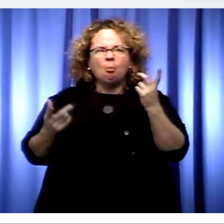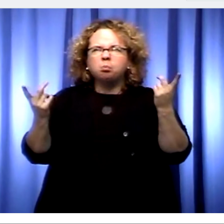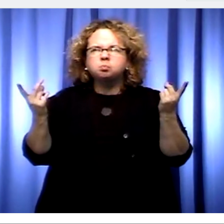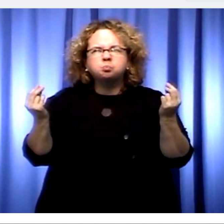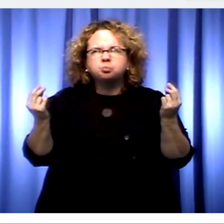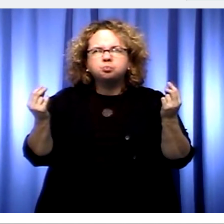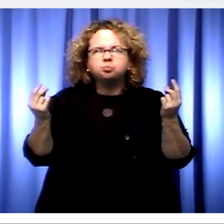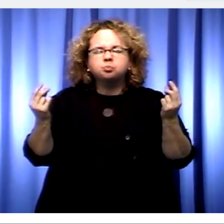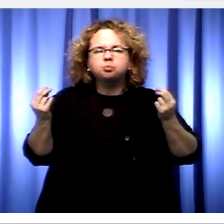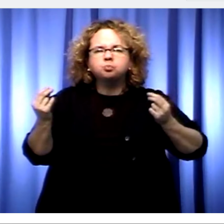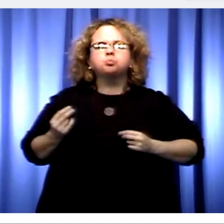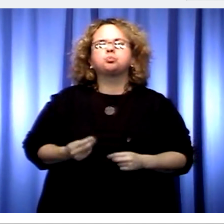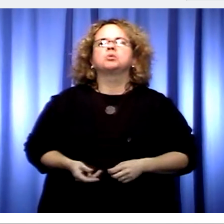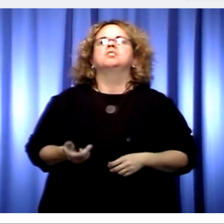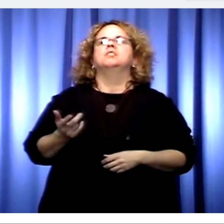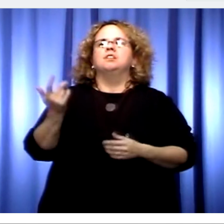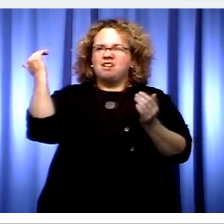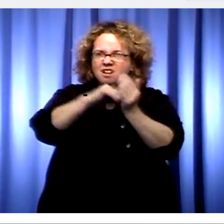stomach.